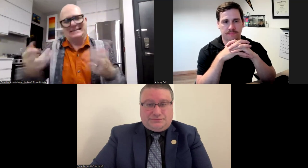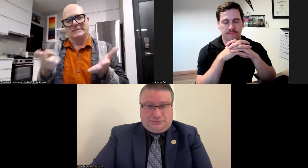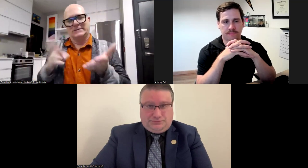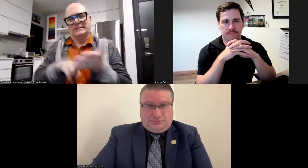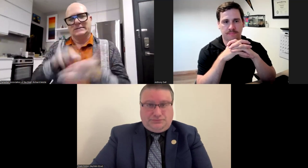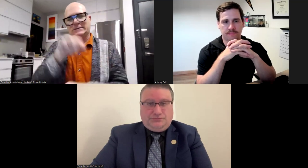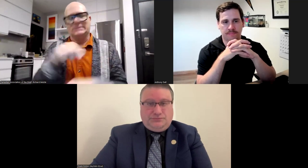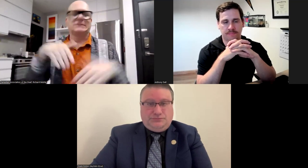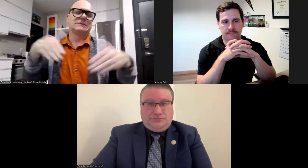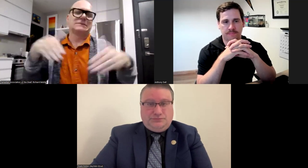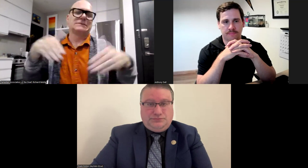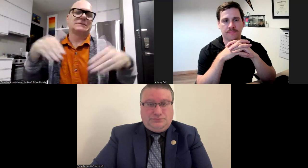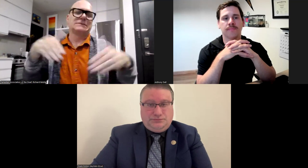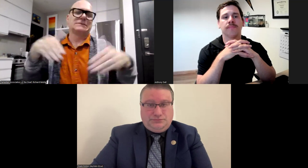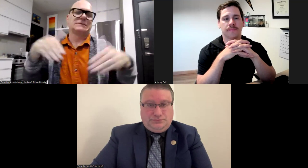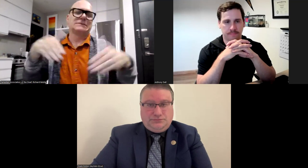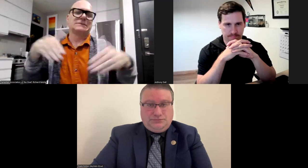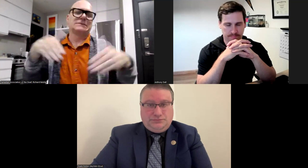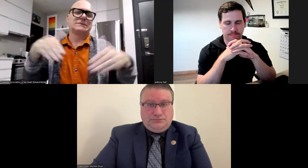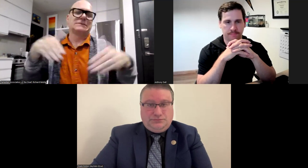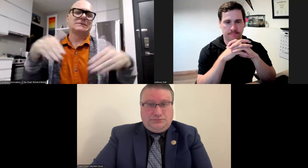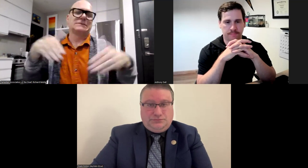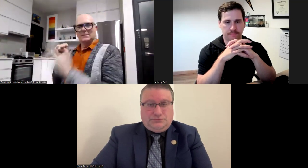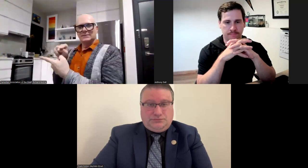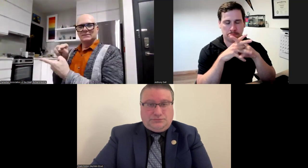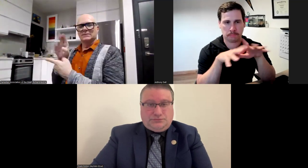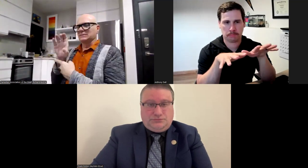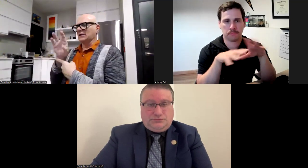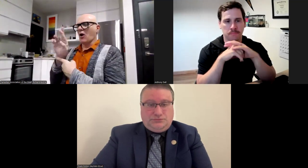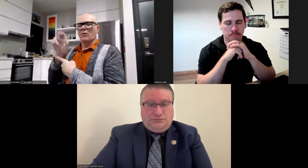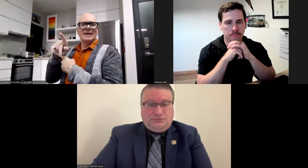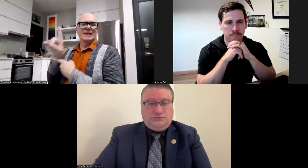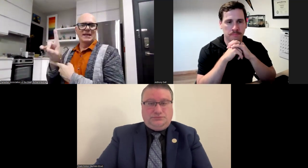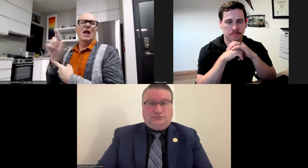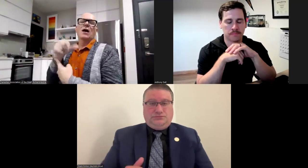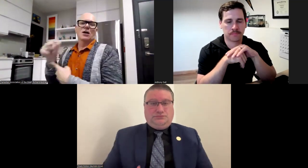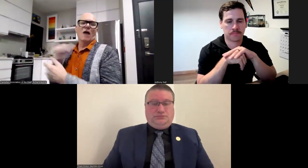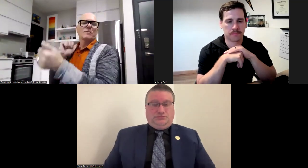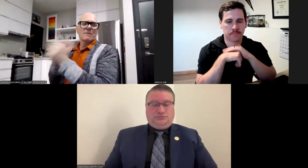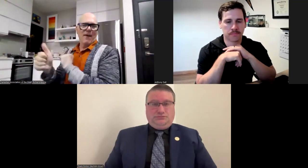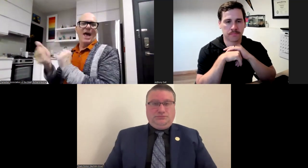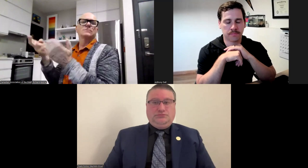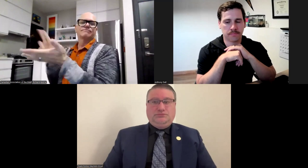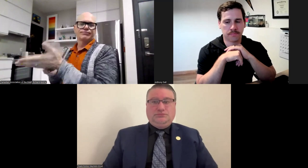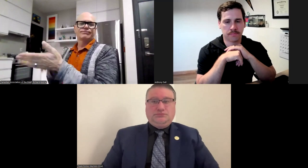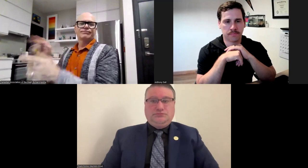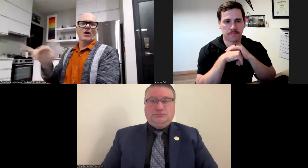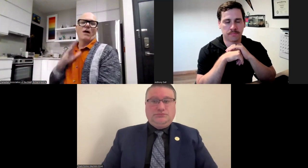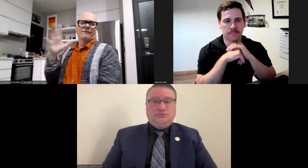an opportunity. Of course, the Canadian government has not signed on to that yet. They have signed the Convention on the Rights